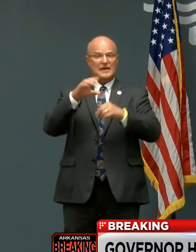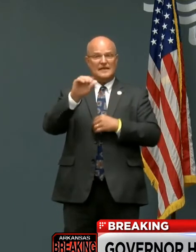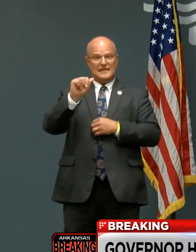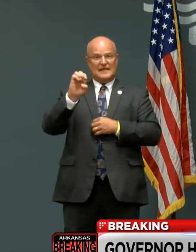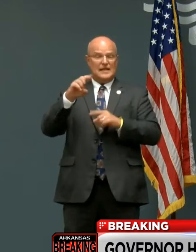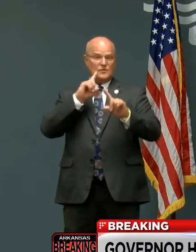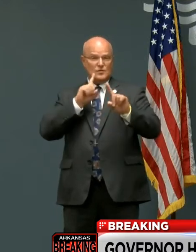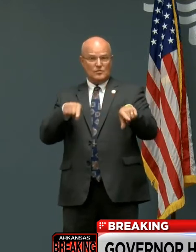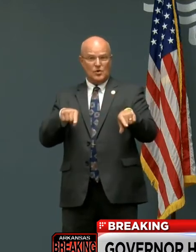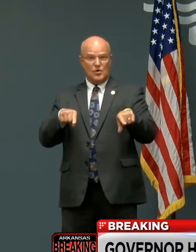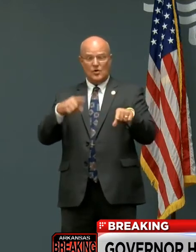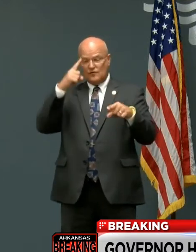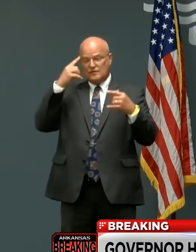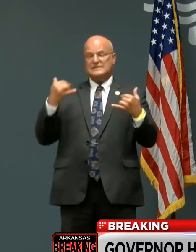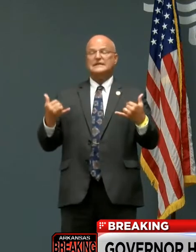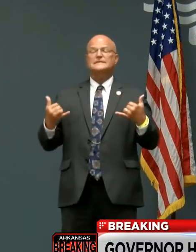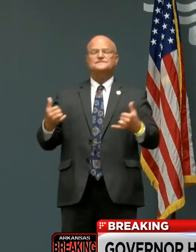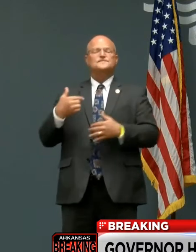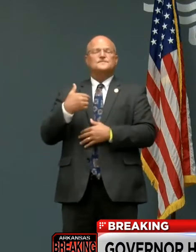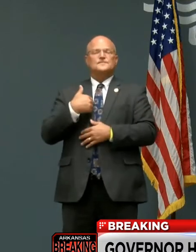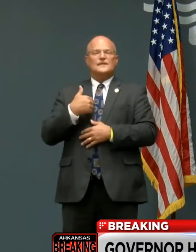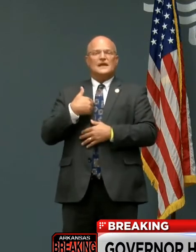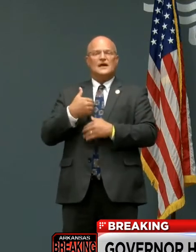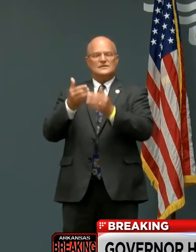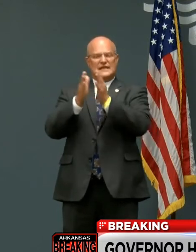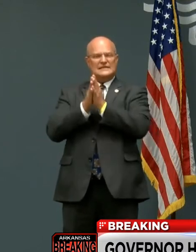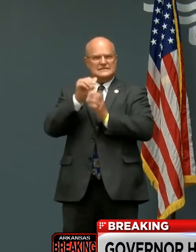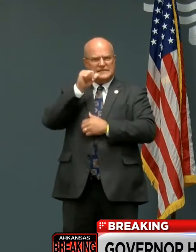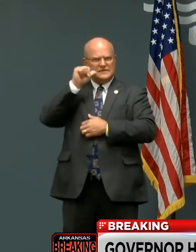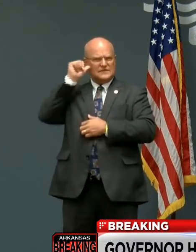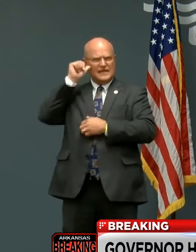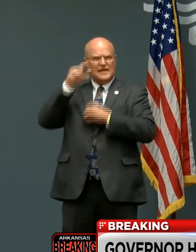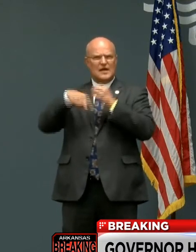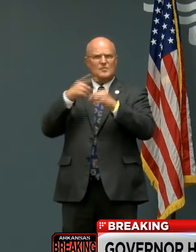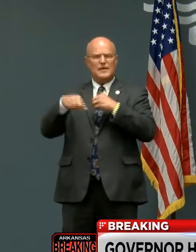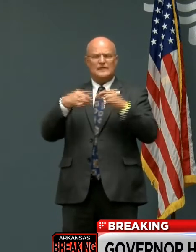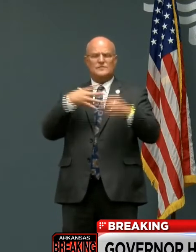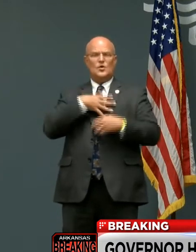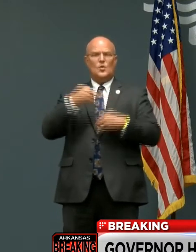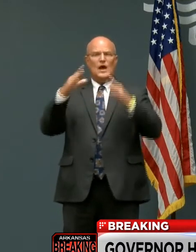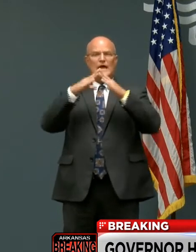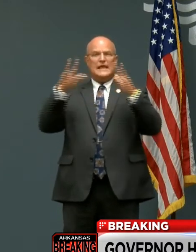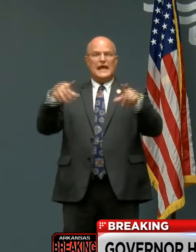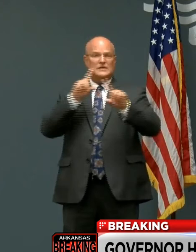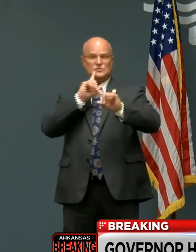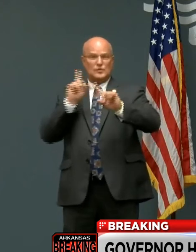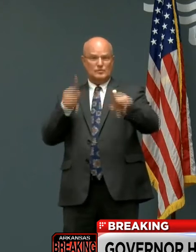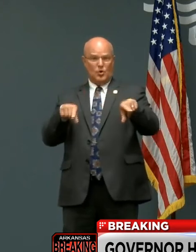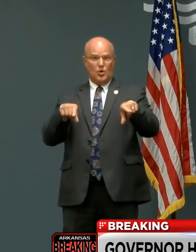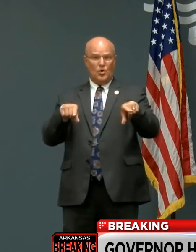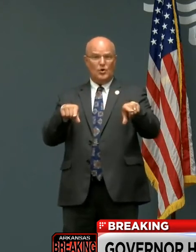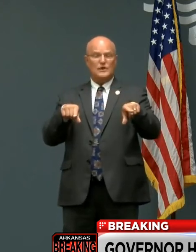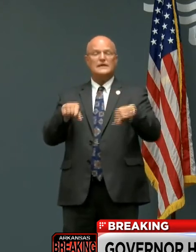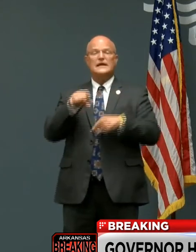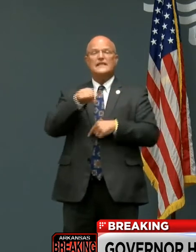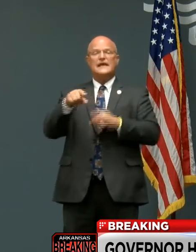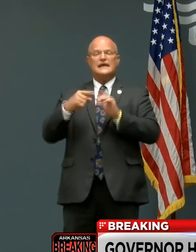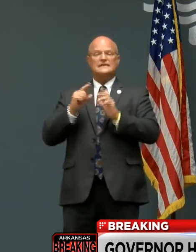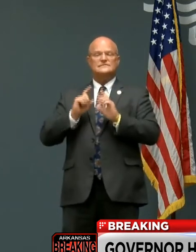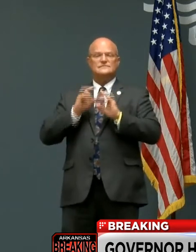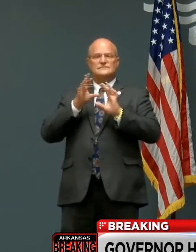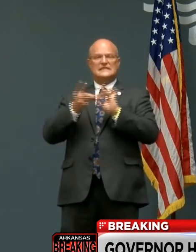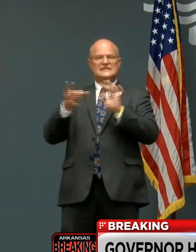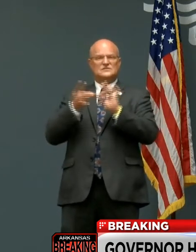report for today, I was asked yesterday about the White House report. They issue a